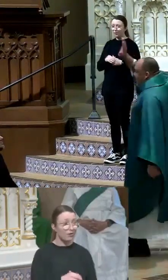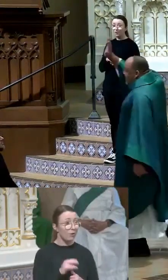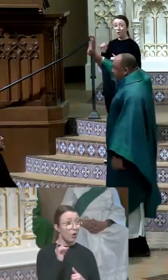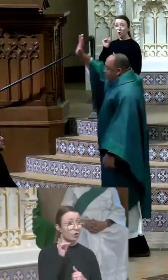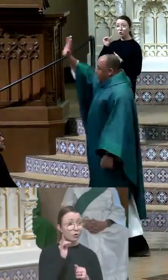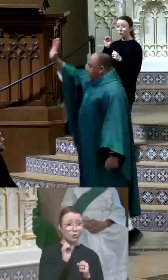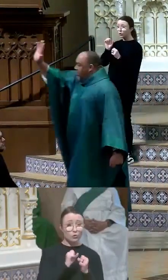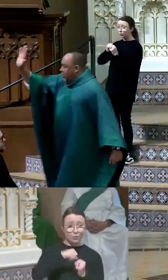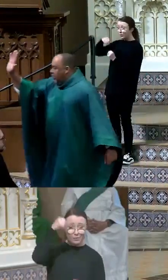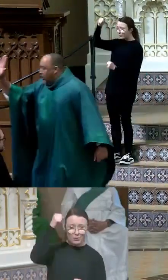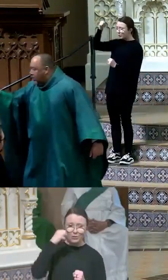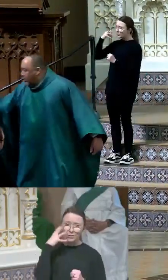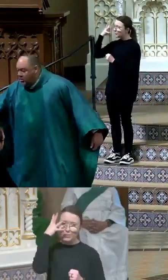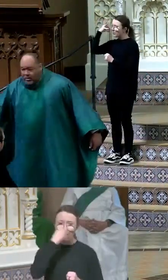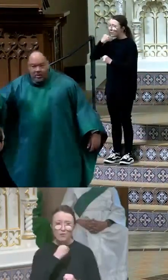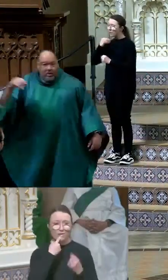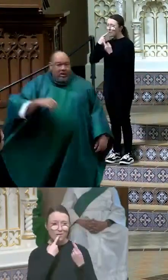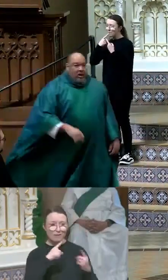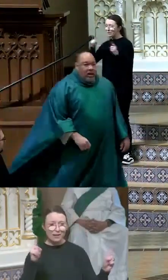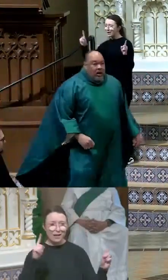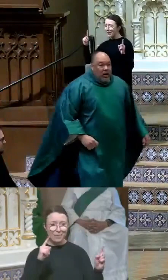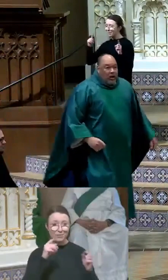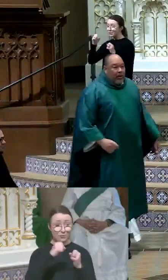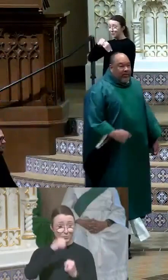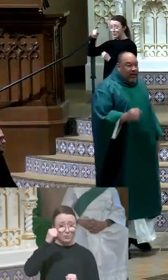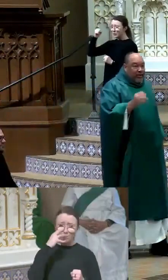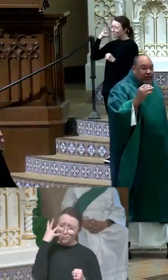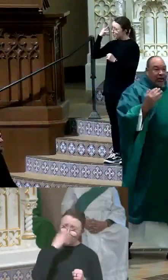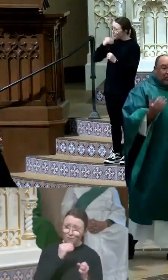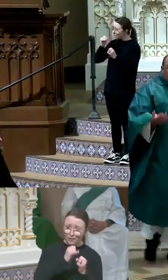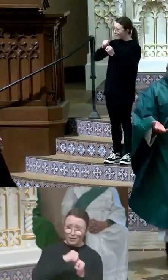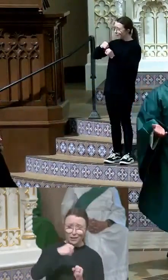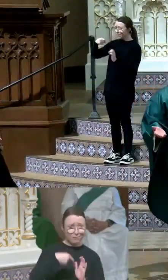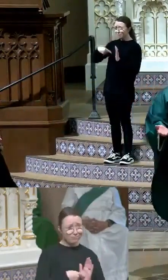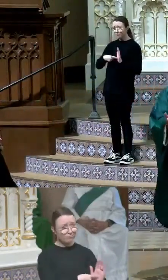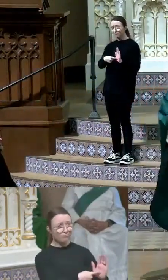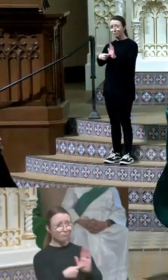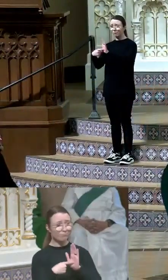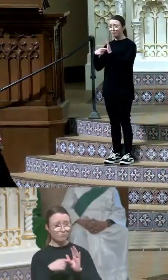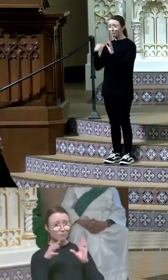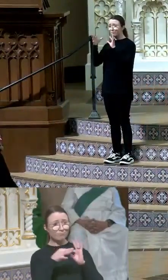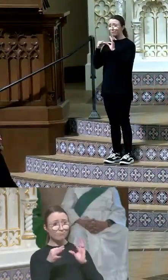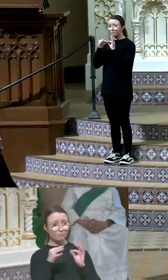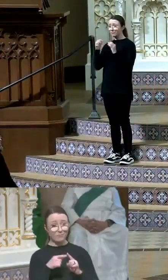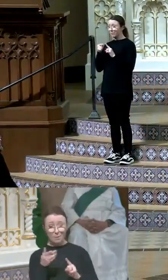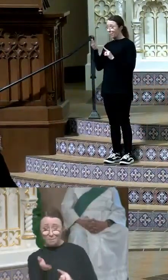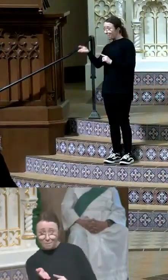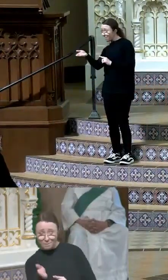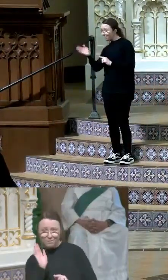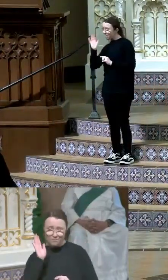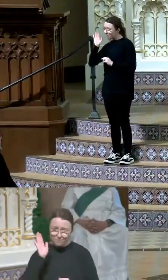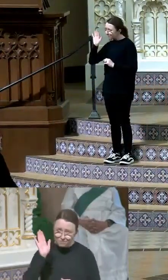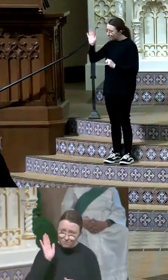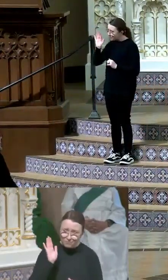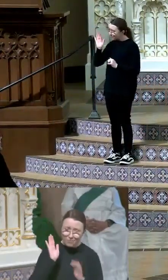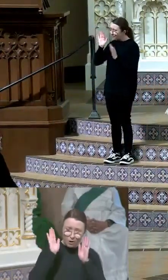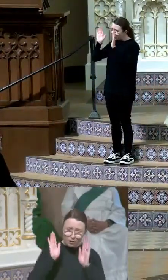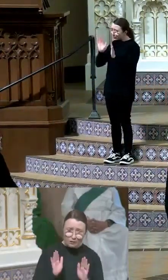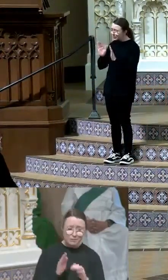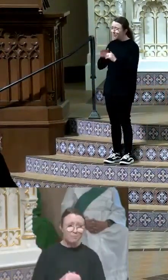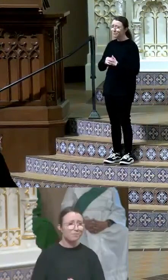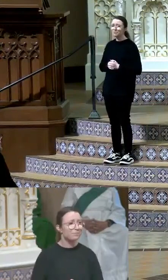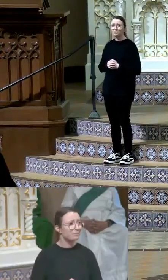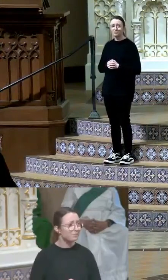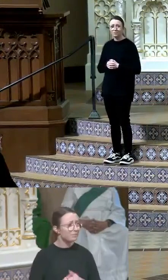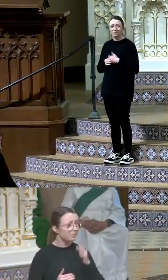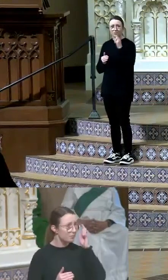proclaimed, go ahead, girl. When they were so beautifully proclaimed, Jesus was in